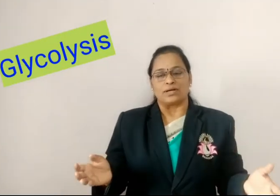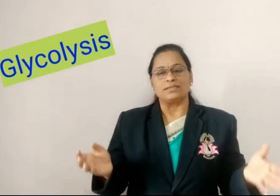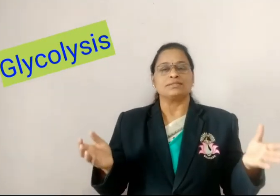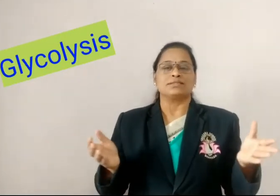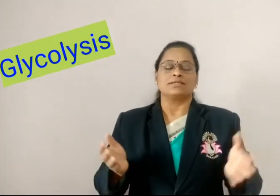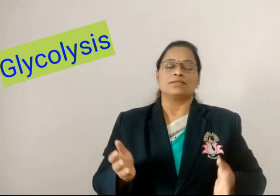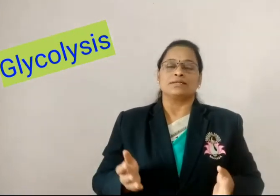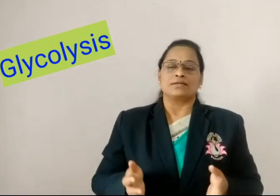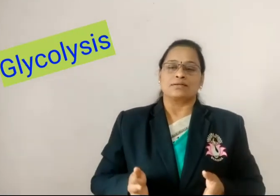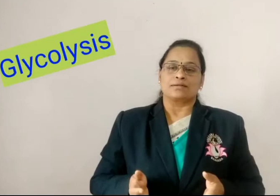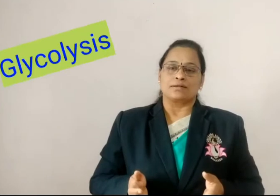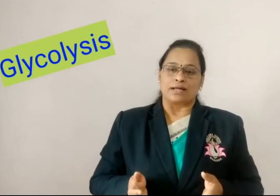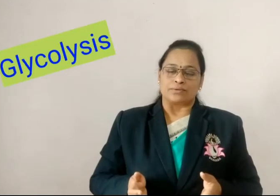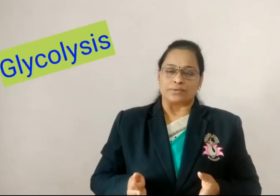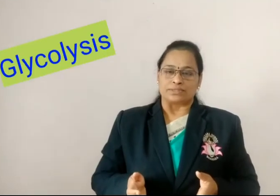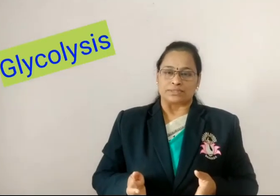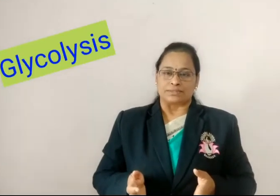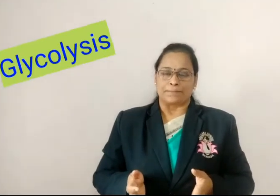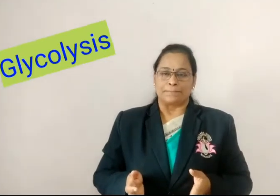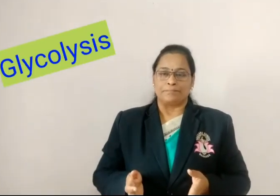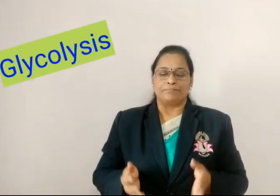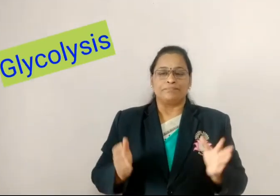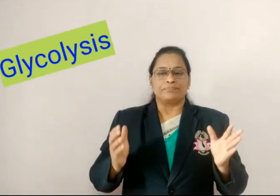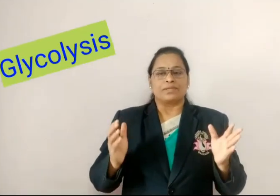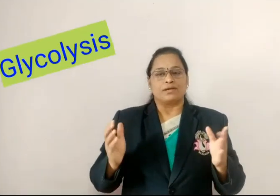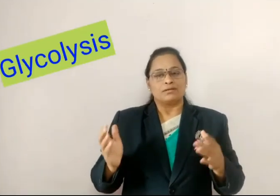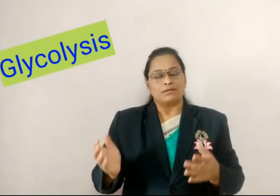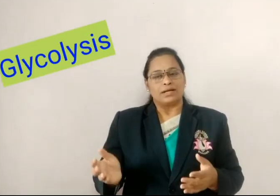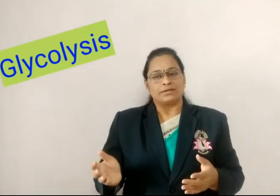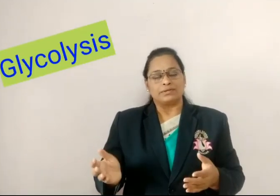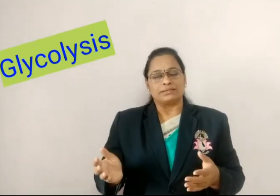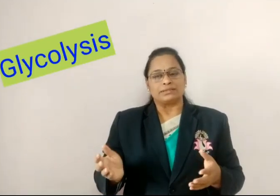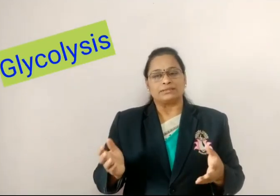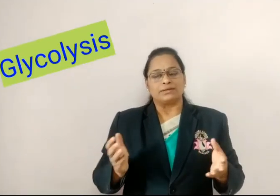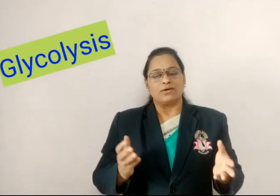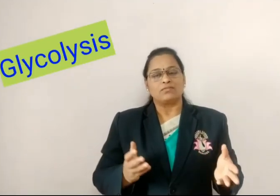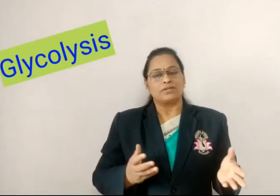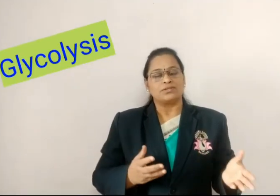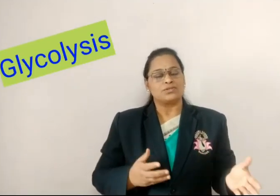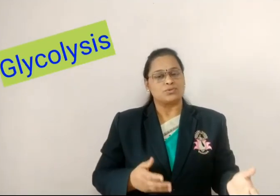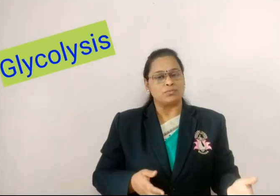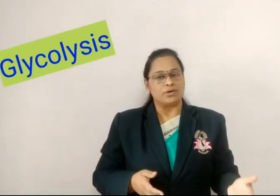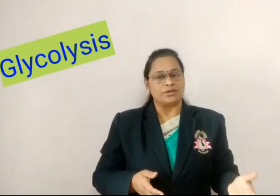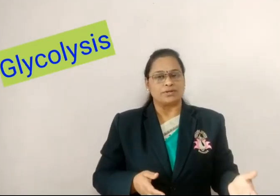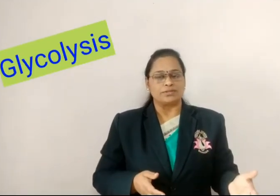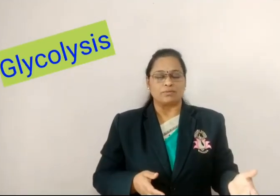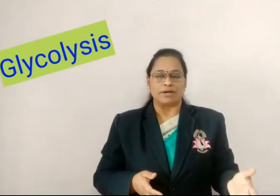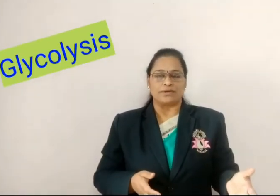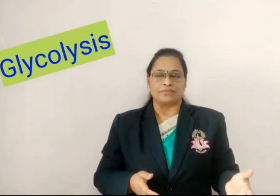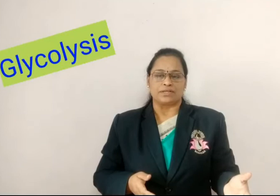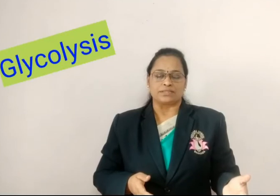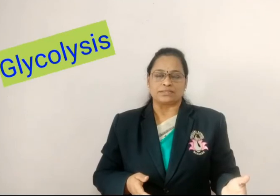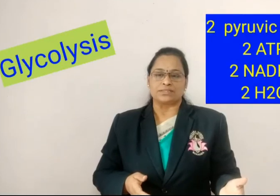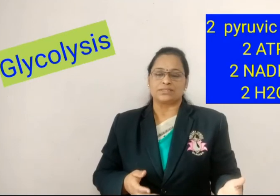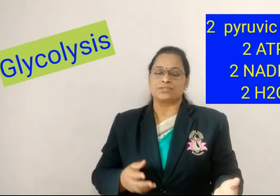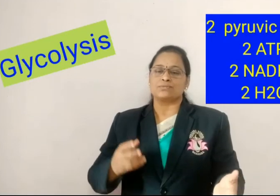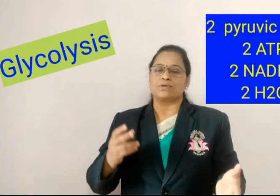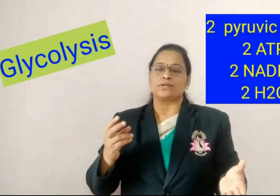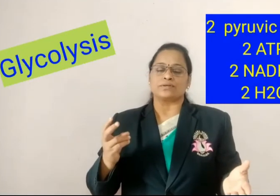as glycolysis. In the glycolysis, along with 2 molecules of pyruvic acid, 2 molecules